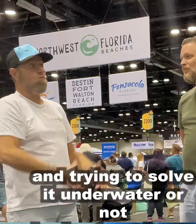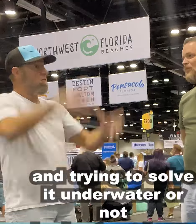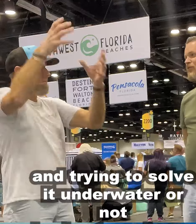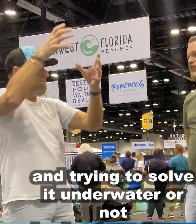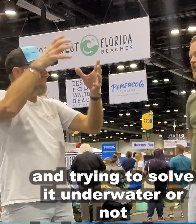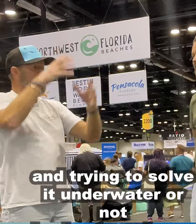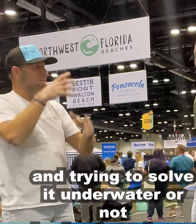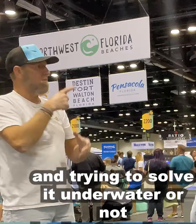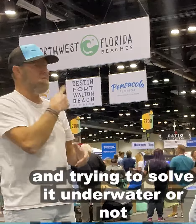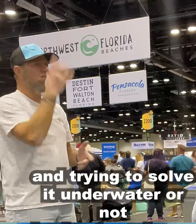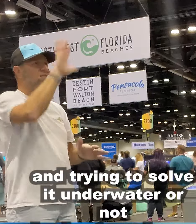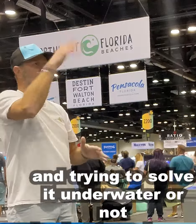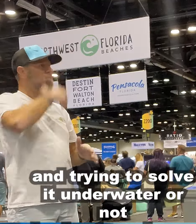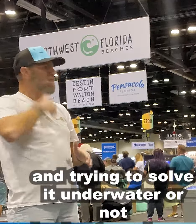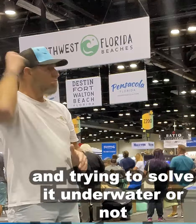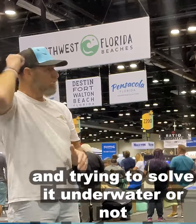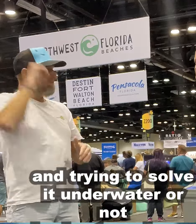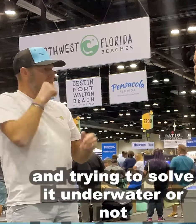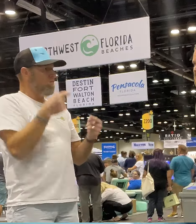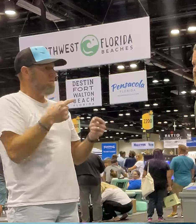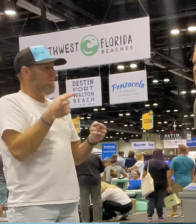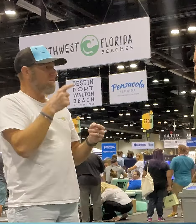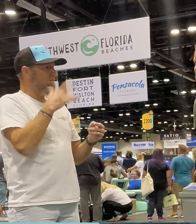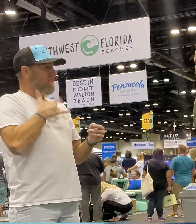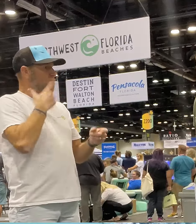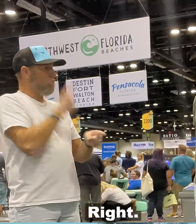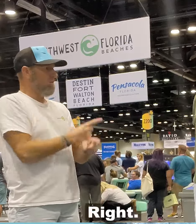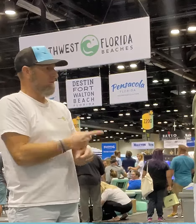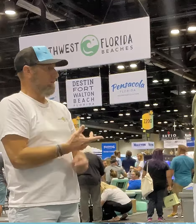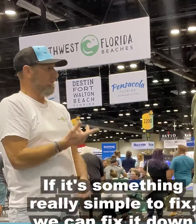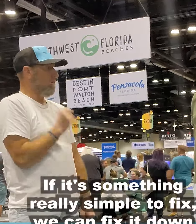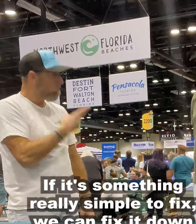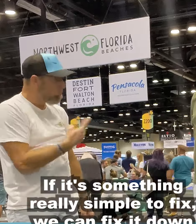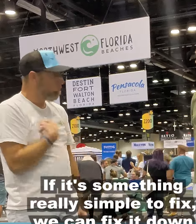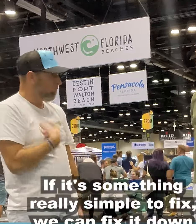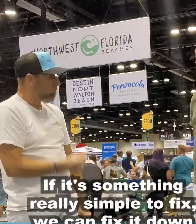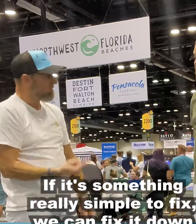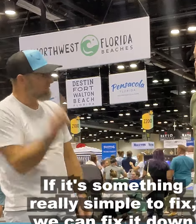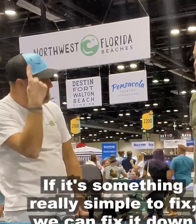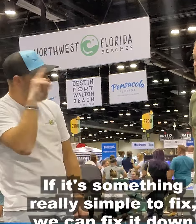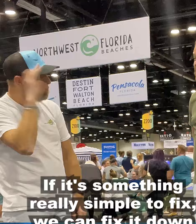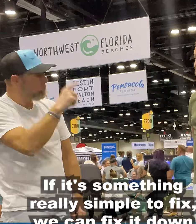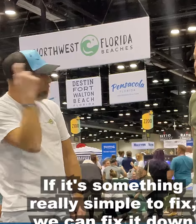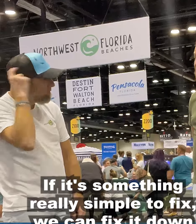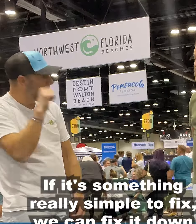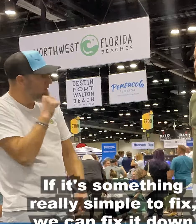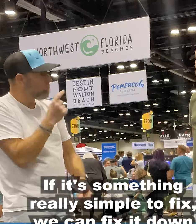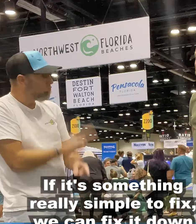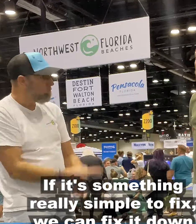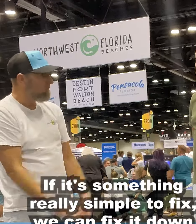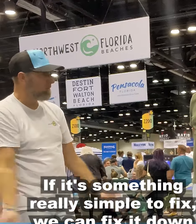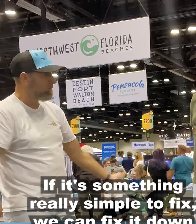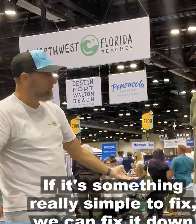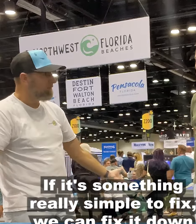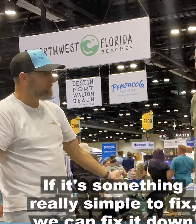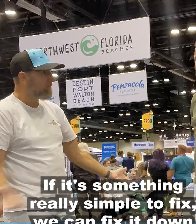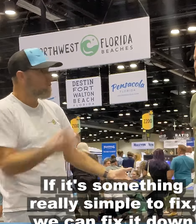or not having to end your dive too quickly. Right? If something is really simple to fix, we can fix it down there underwater.